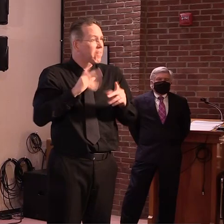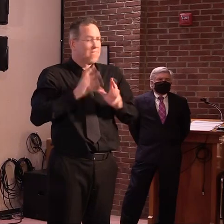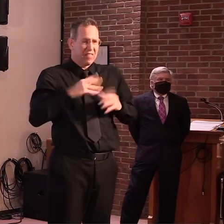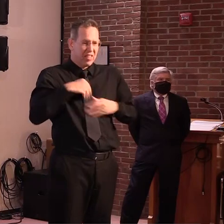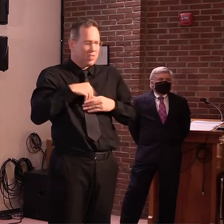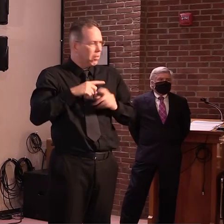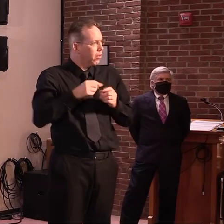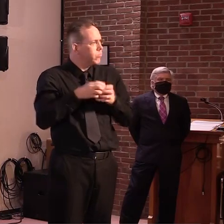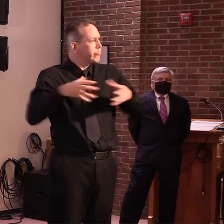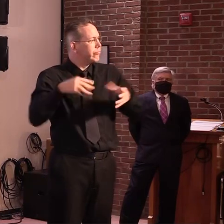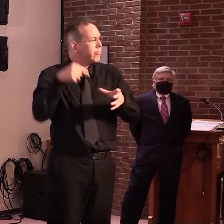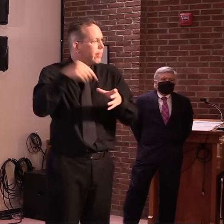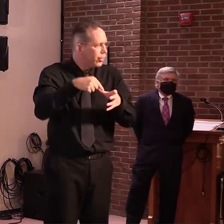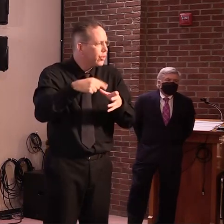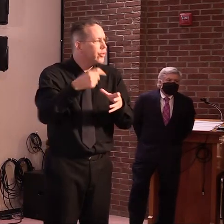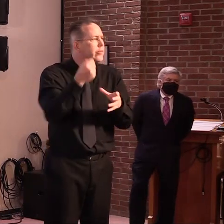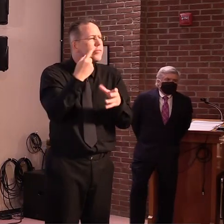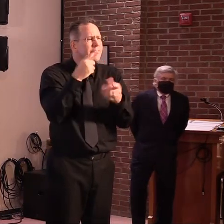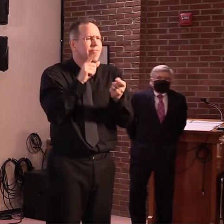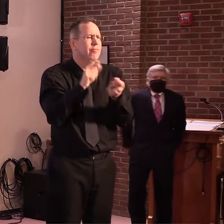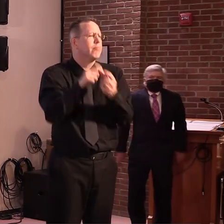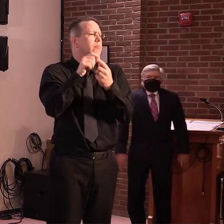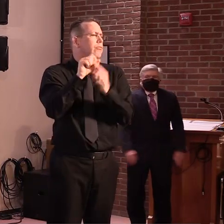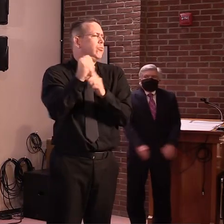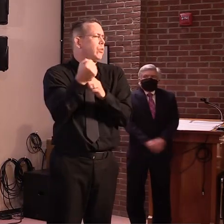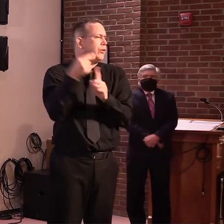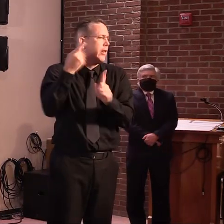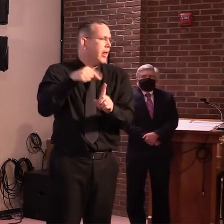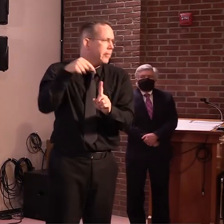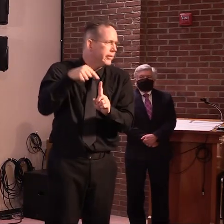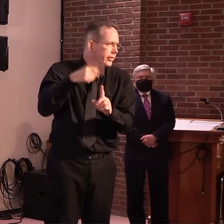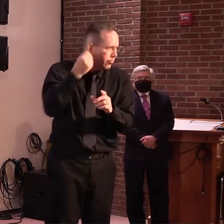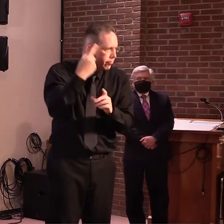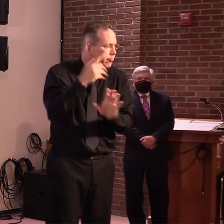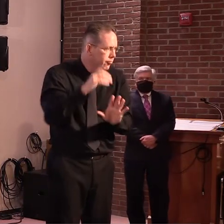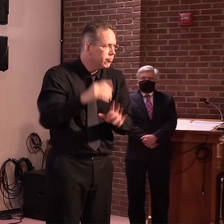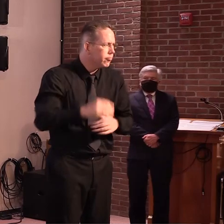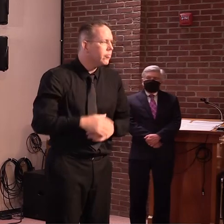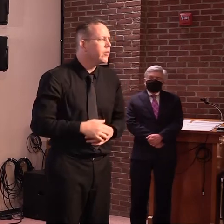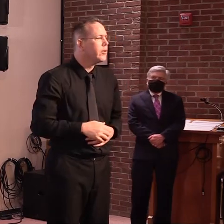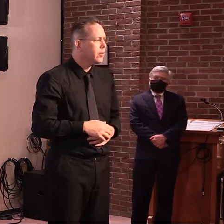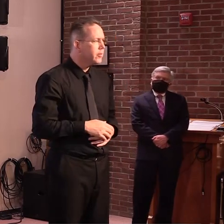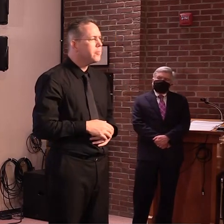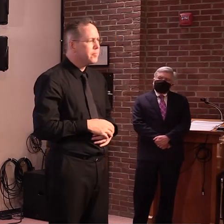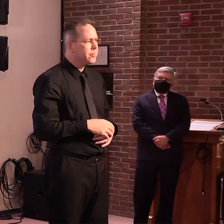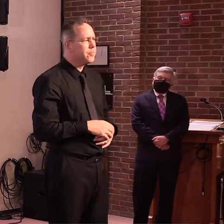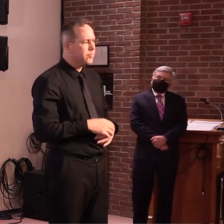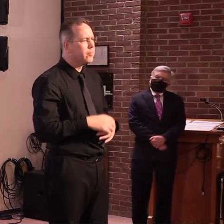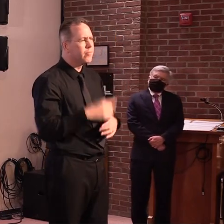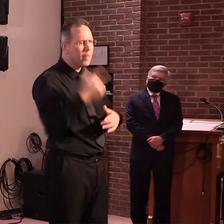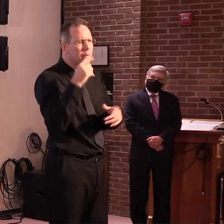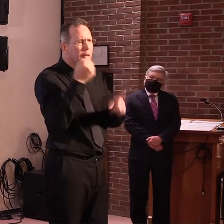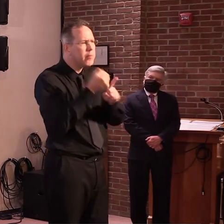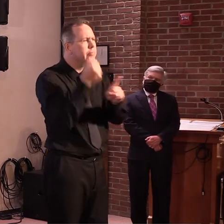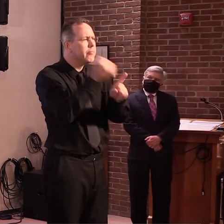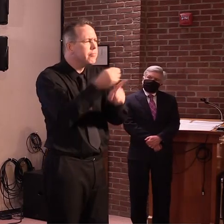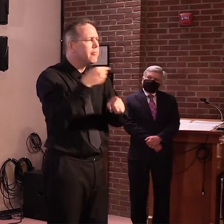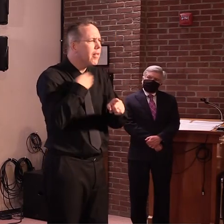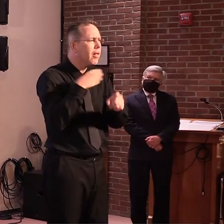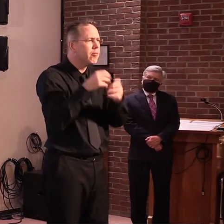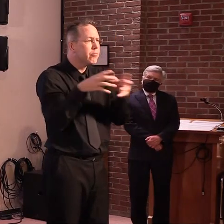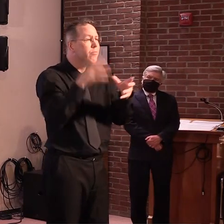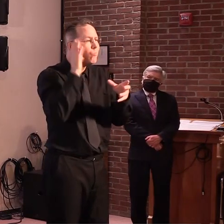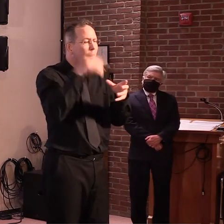expected. Outbreaks will occur, and they are in fact occurring everywhere in the world and in the country. But as long as you